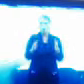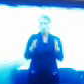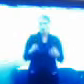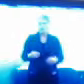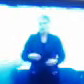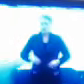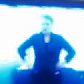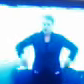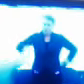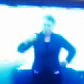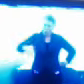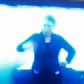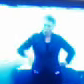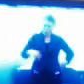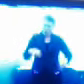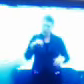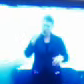Finally, it met a carpenter.